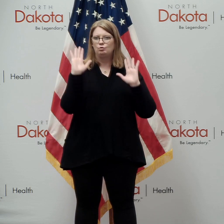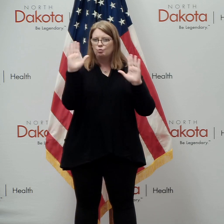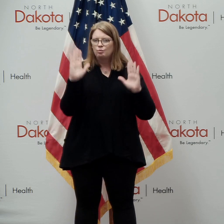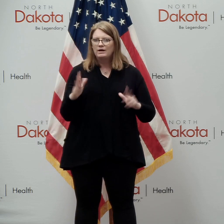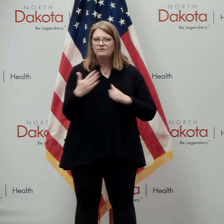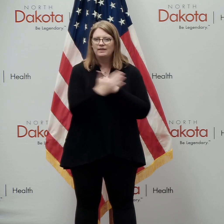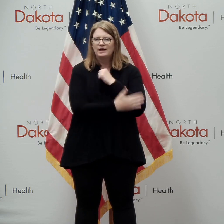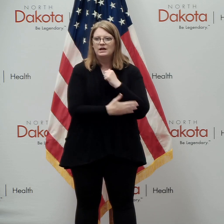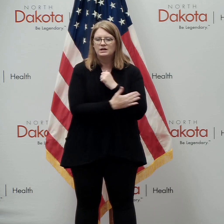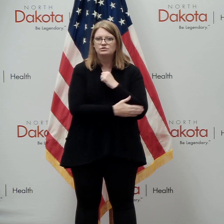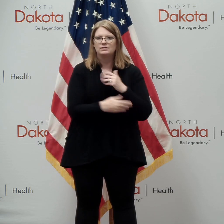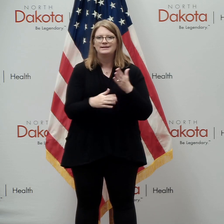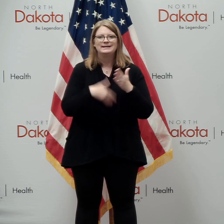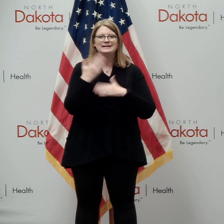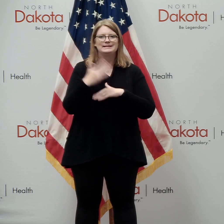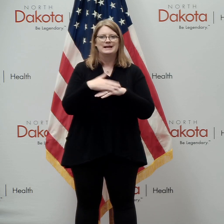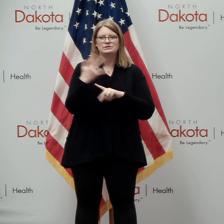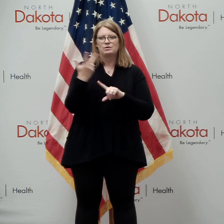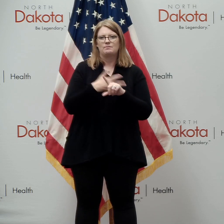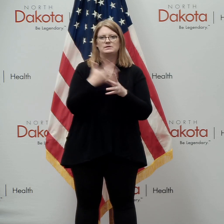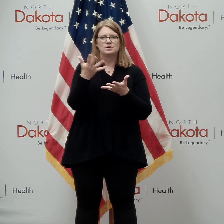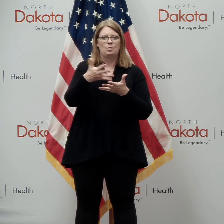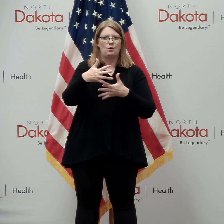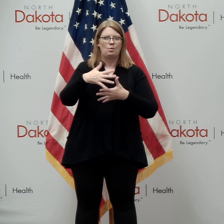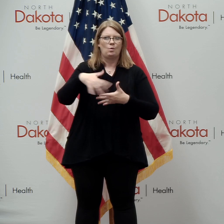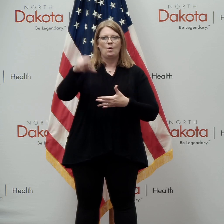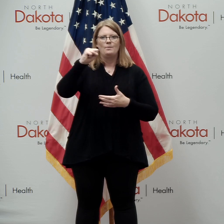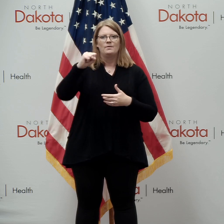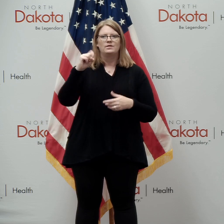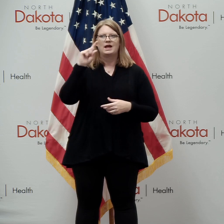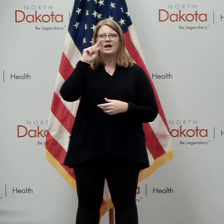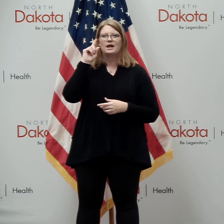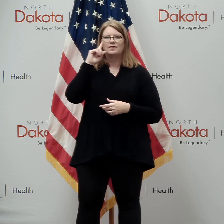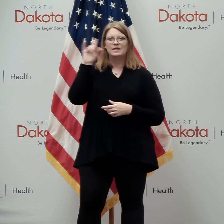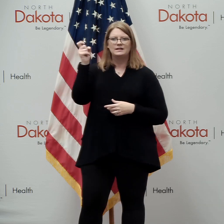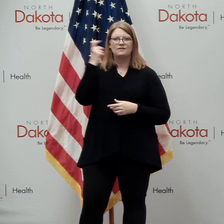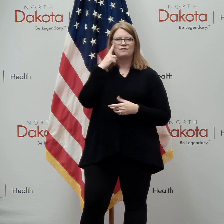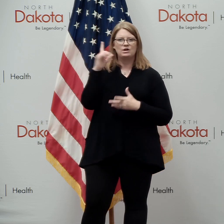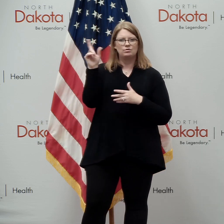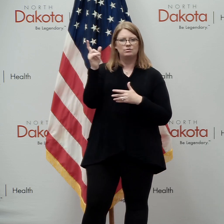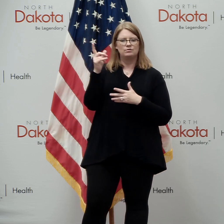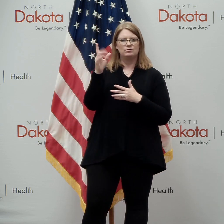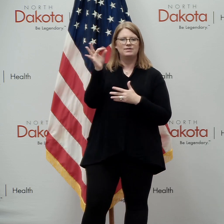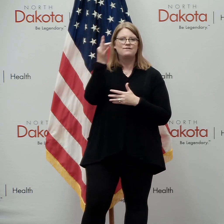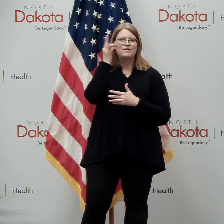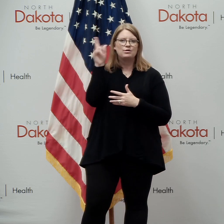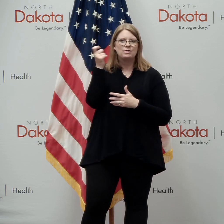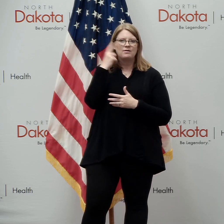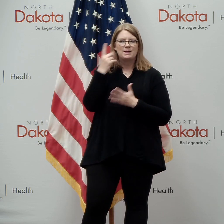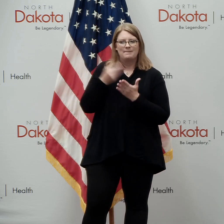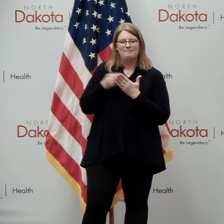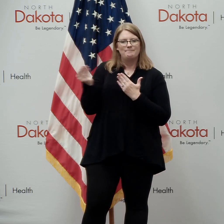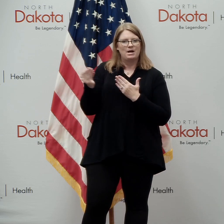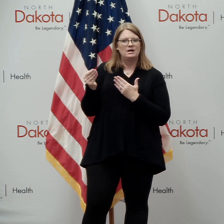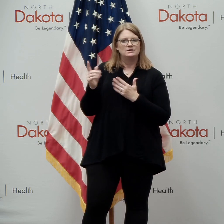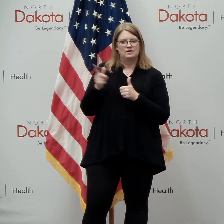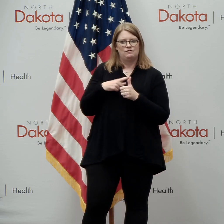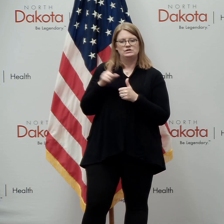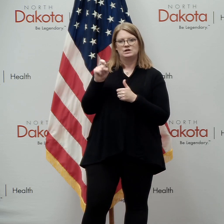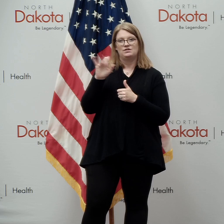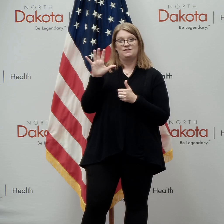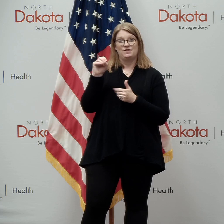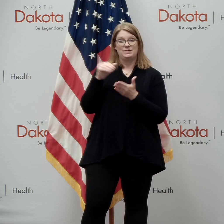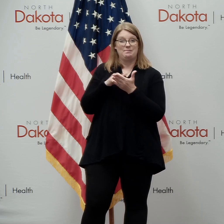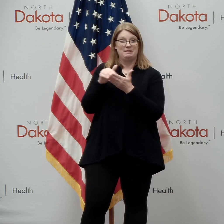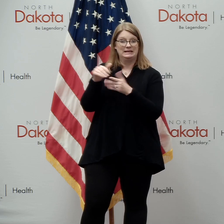will get all absorbed in the next 3 months. I think the federal government bought the first 150 million tests at $5 a piece.